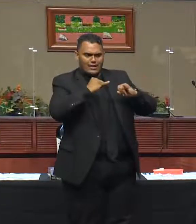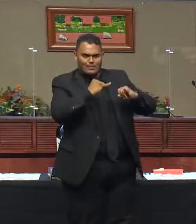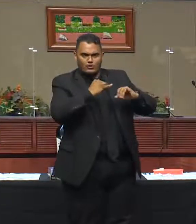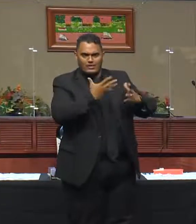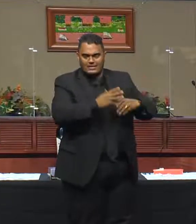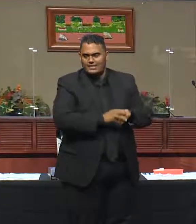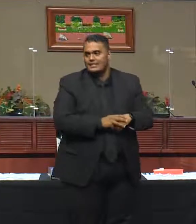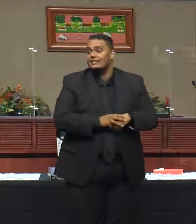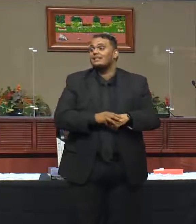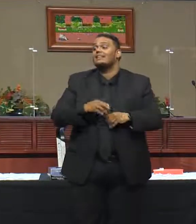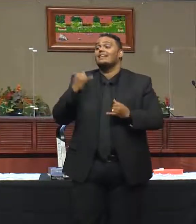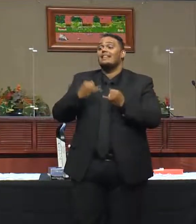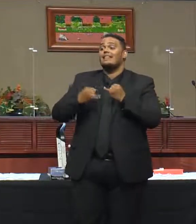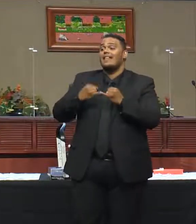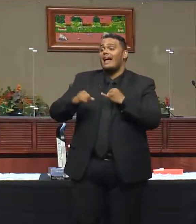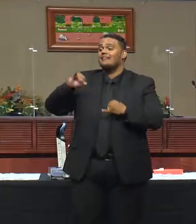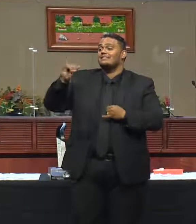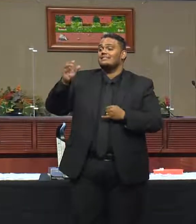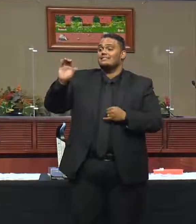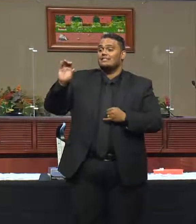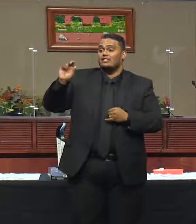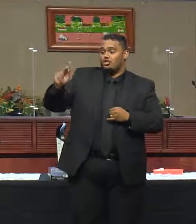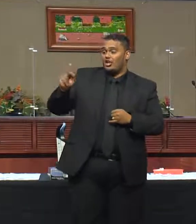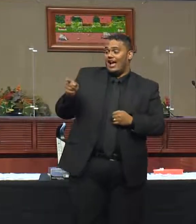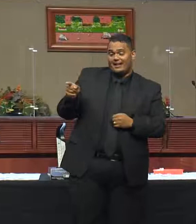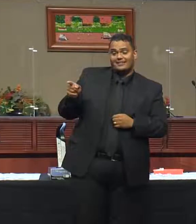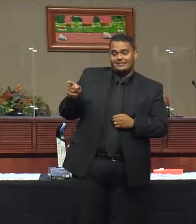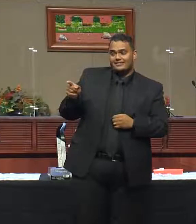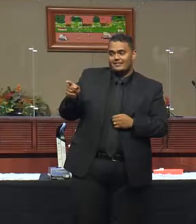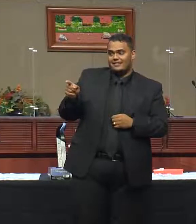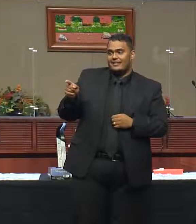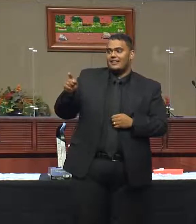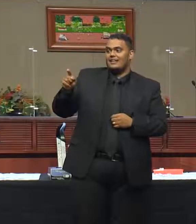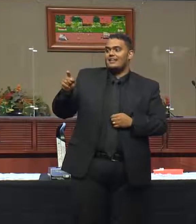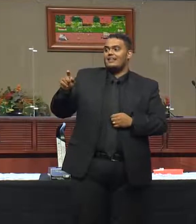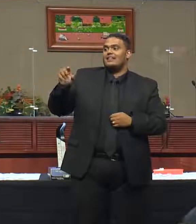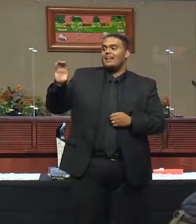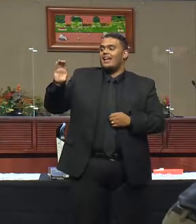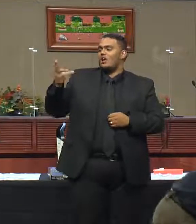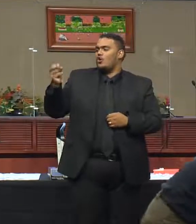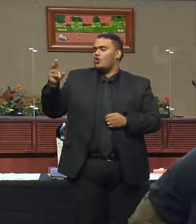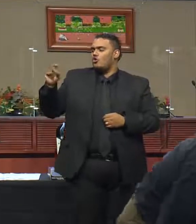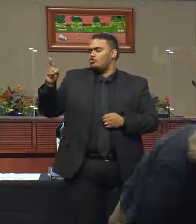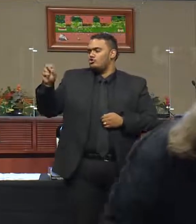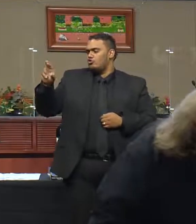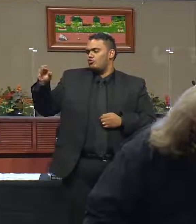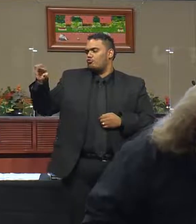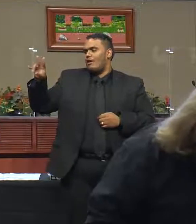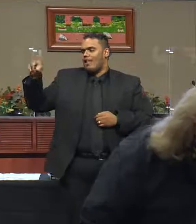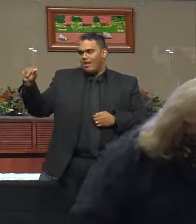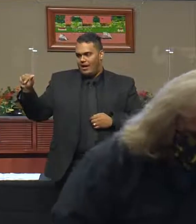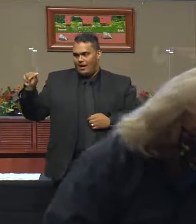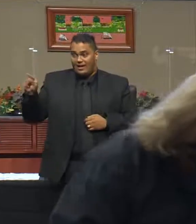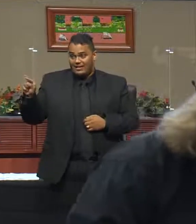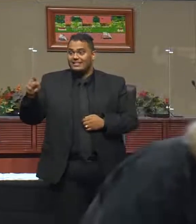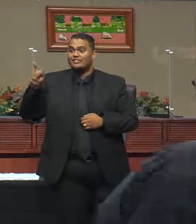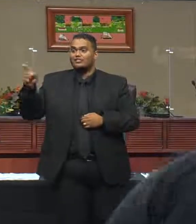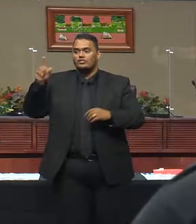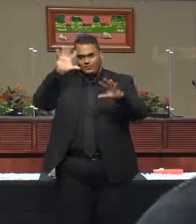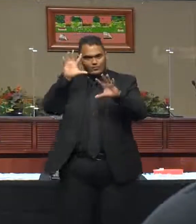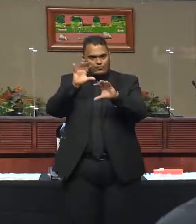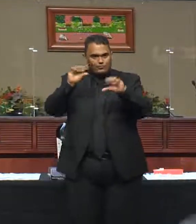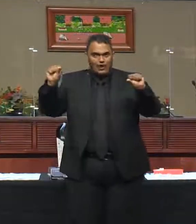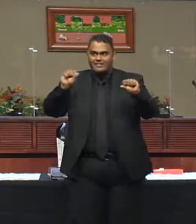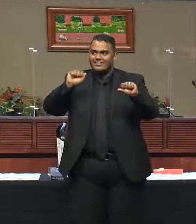is a senior at Winter Park High School and serves as president of the National